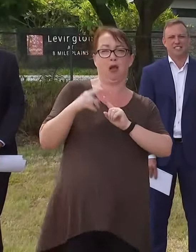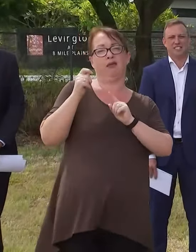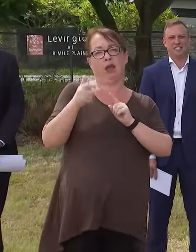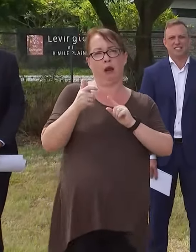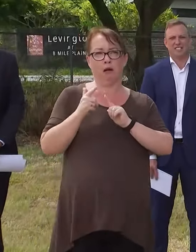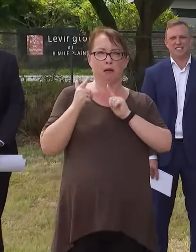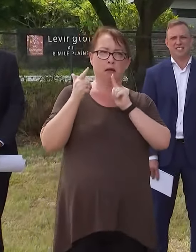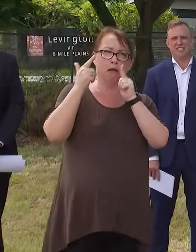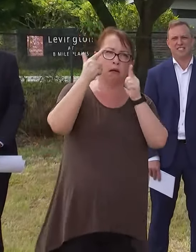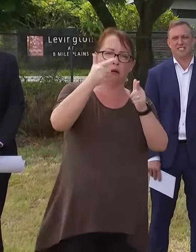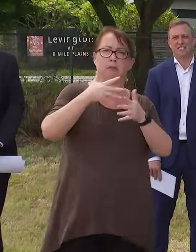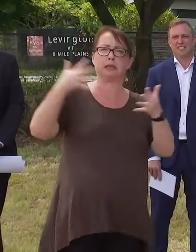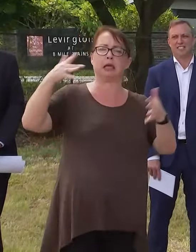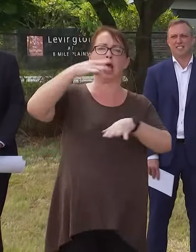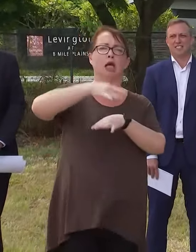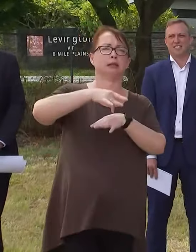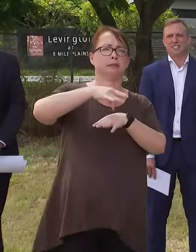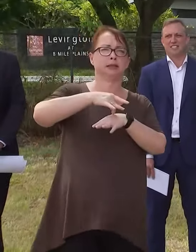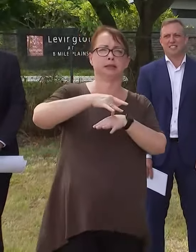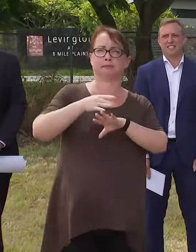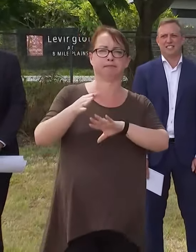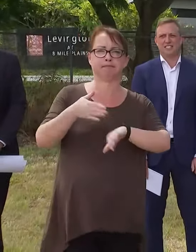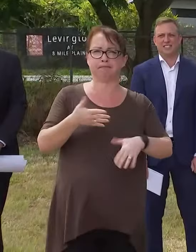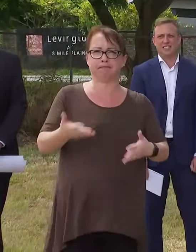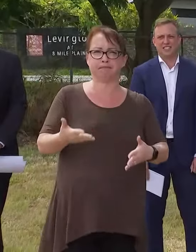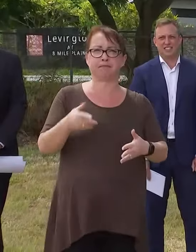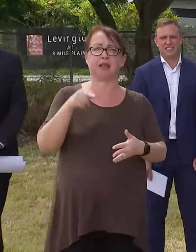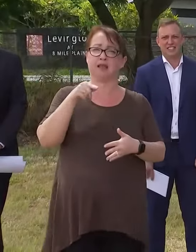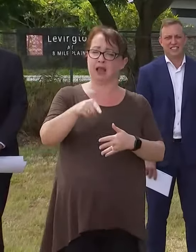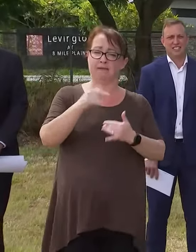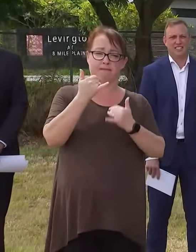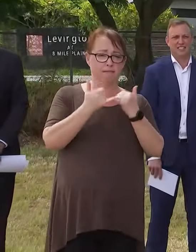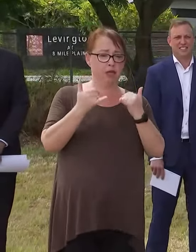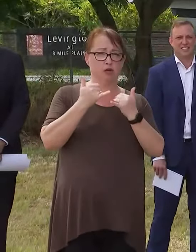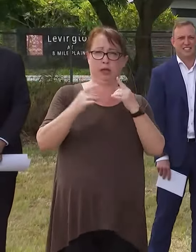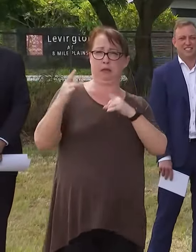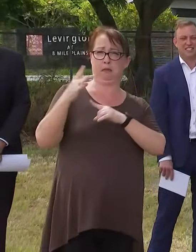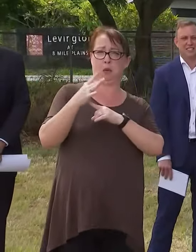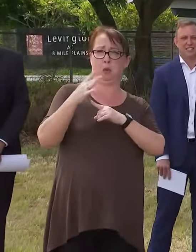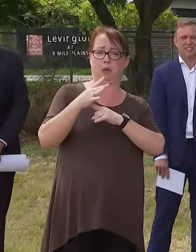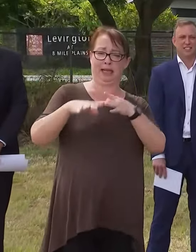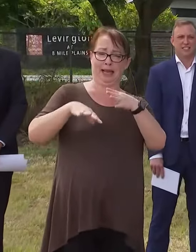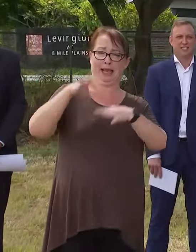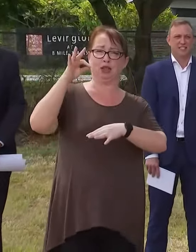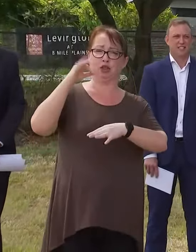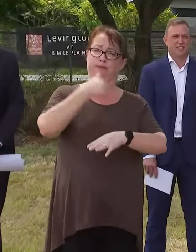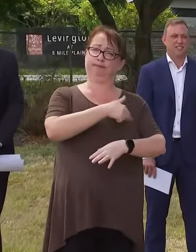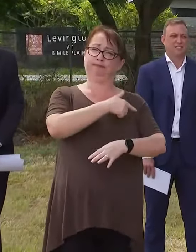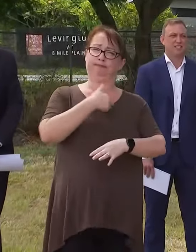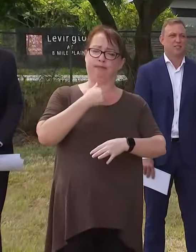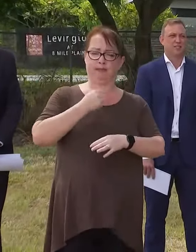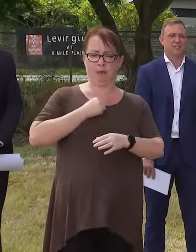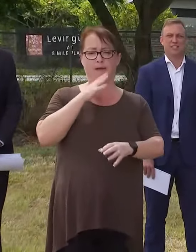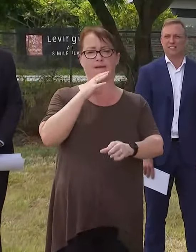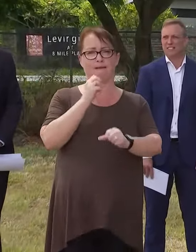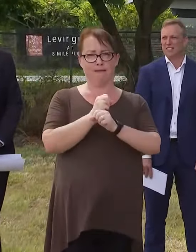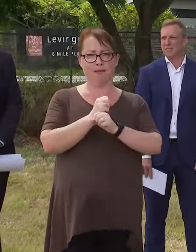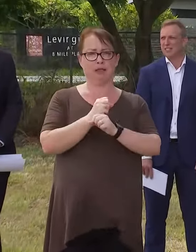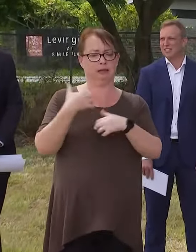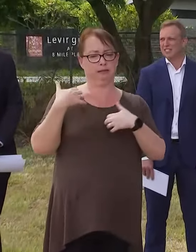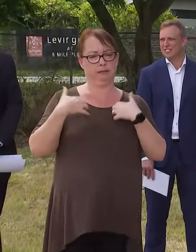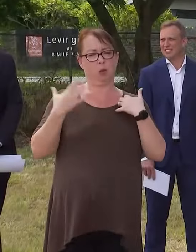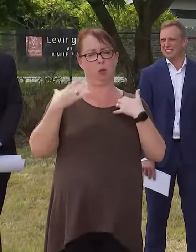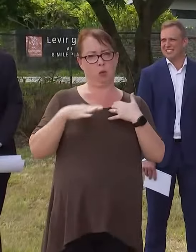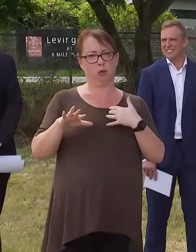the big hospitals. This was a landmark election commitment, and one that my government is very keen to deliver as quickly